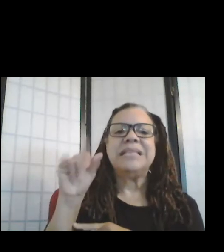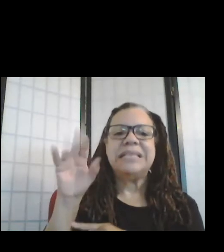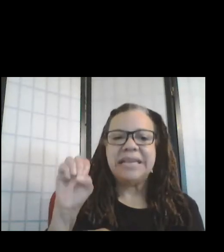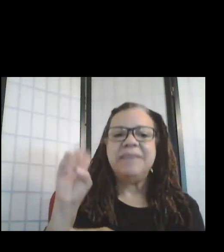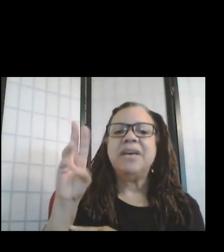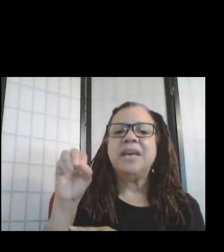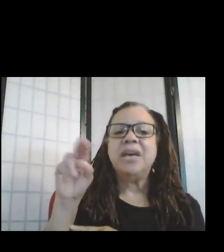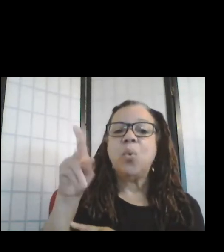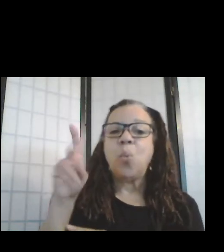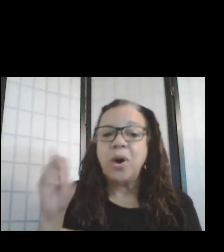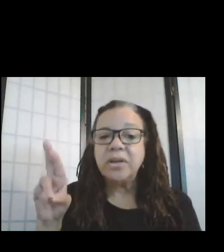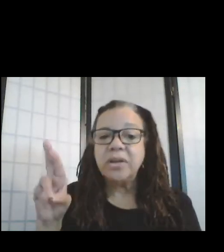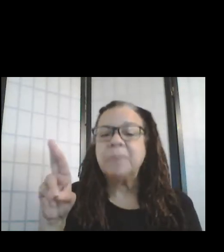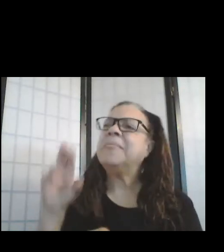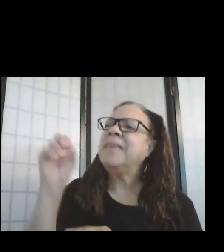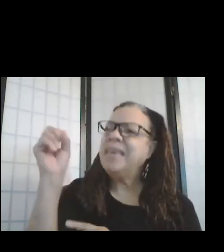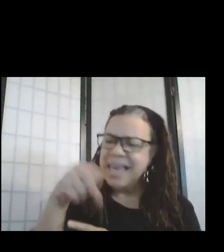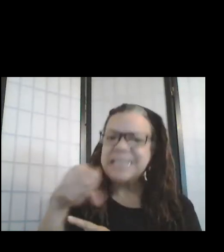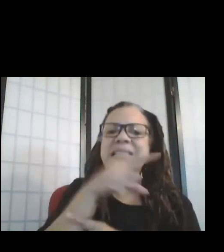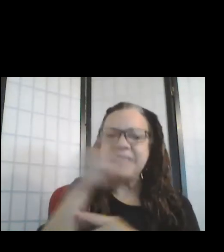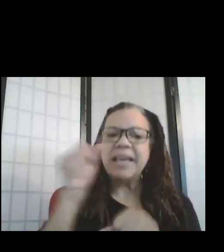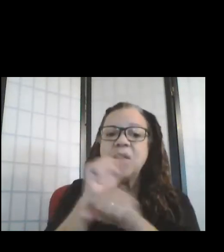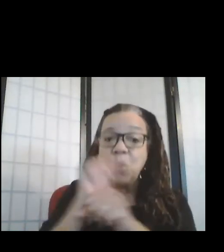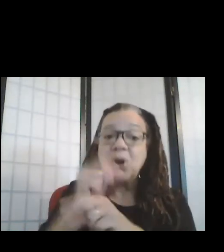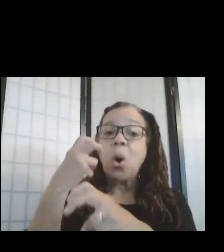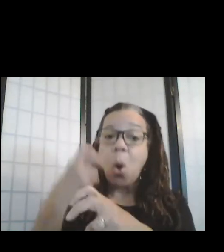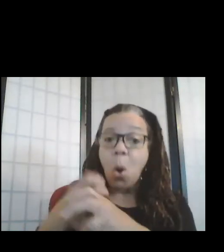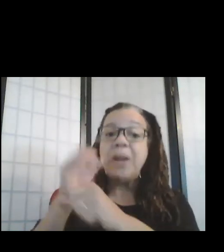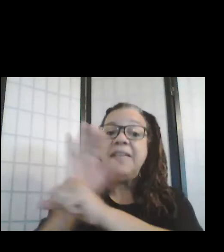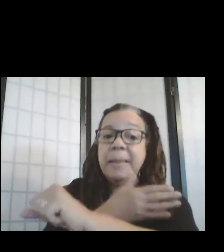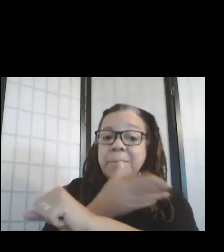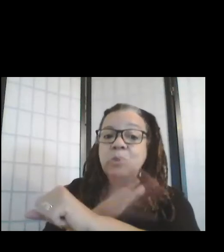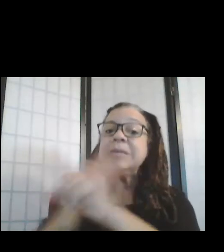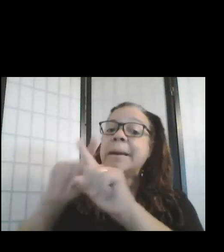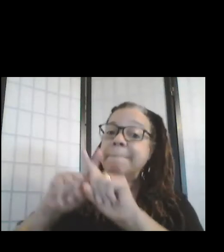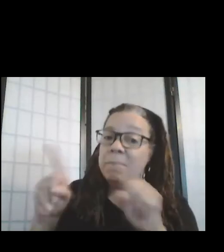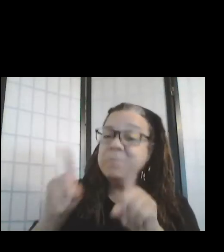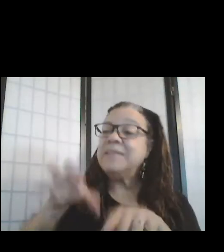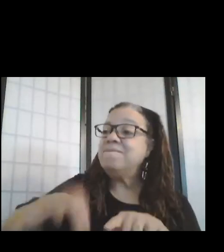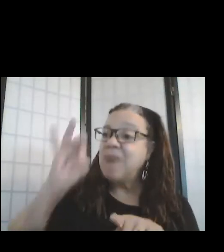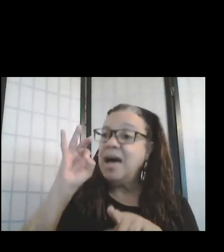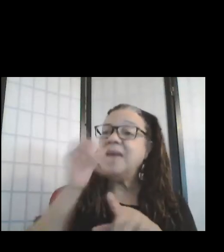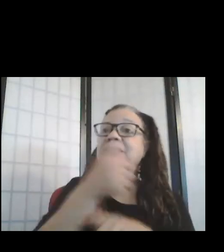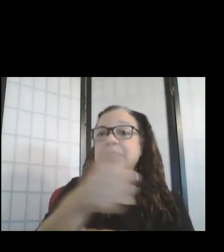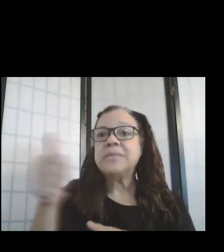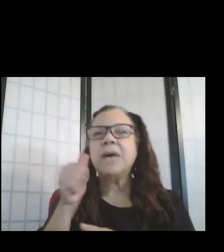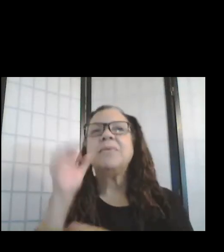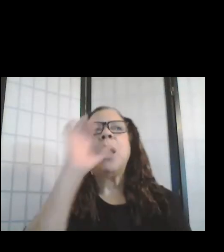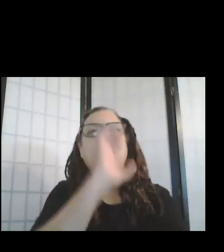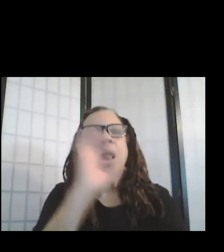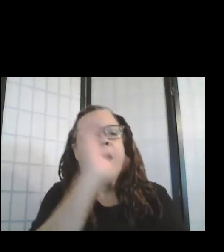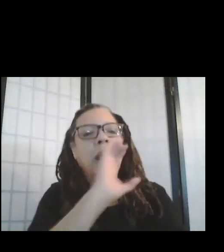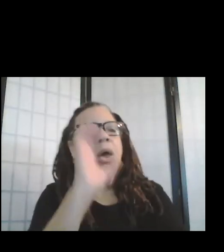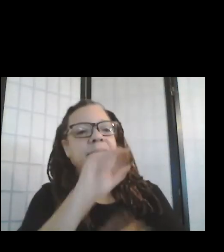Yes, they work hard at their craft, but they find themselves looking for